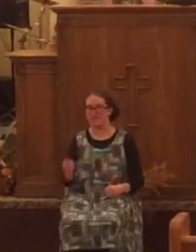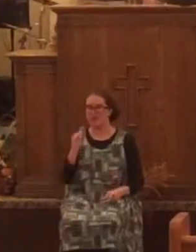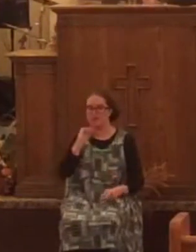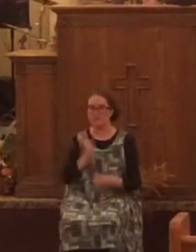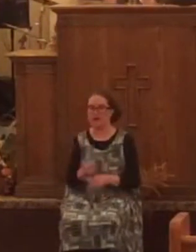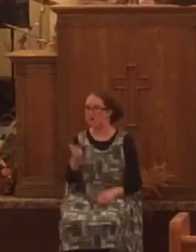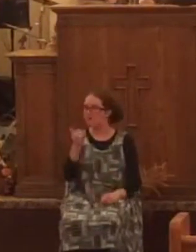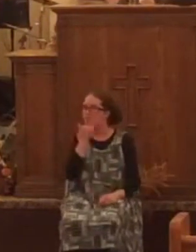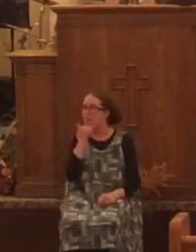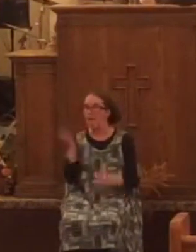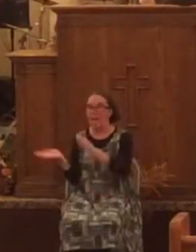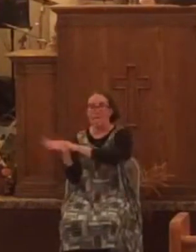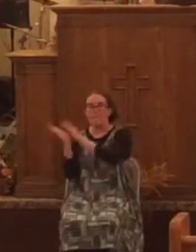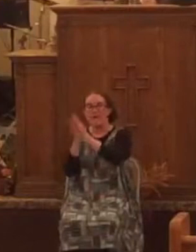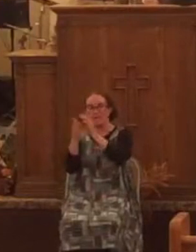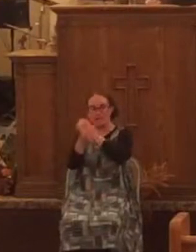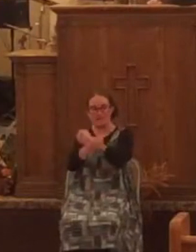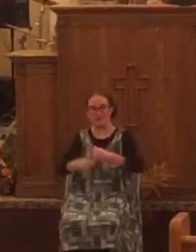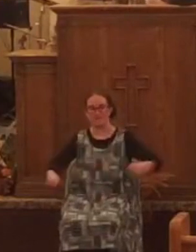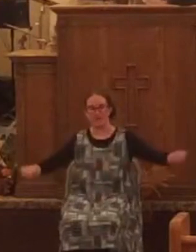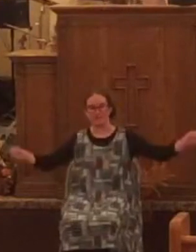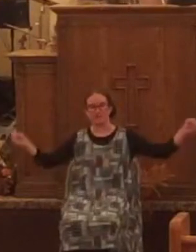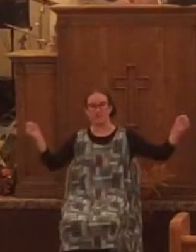are to praise him for salvation.